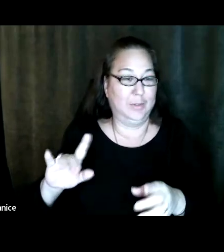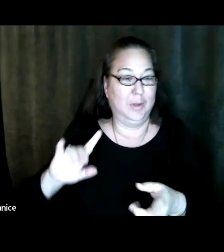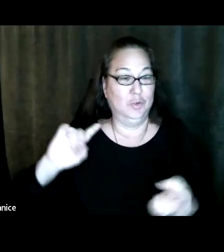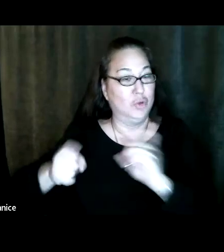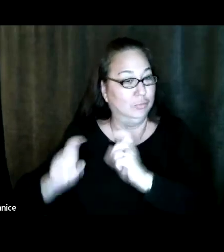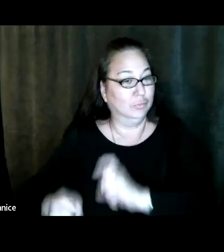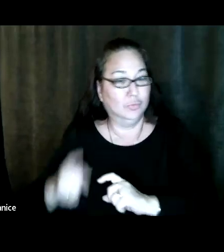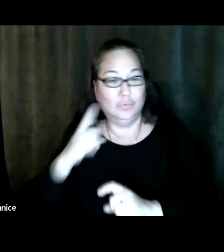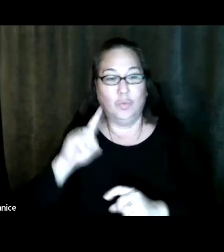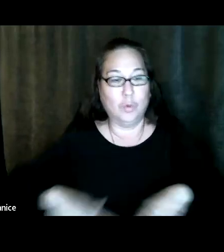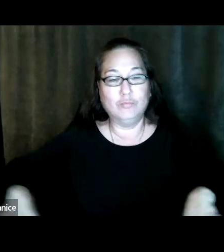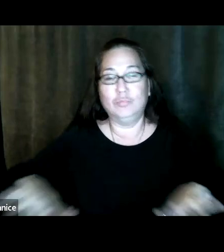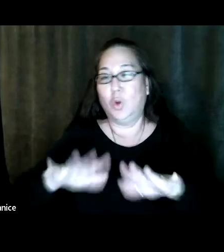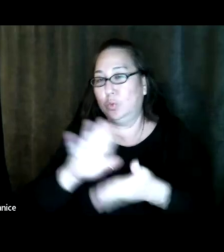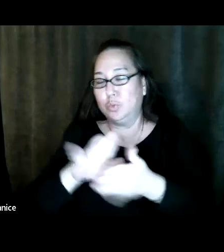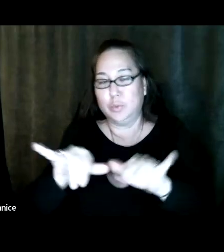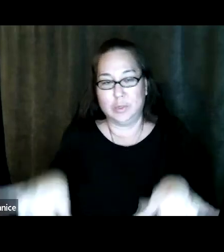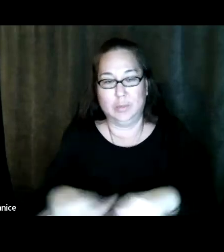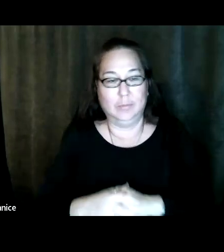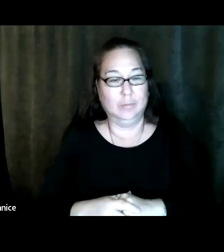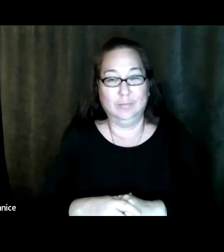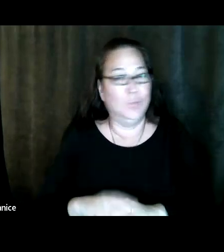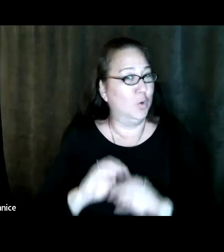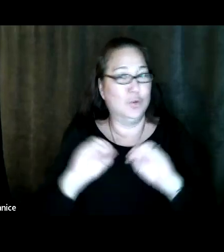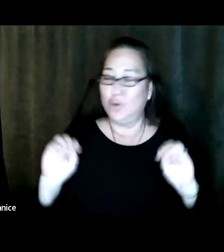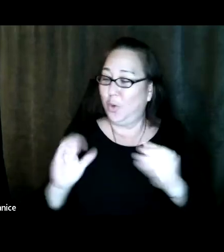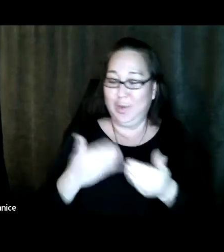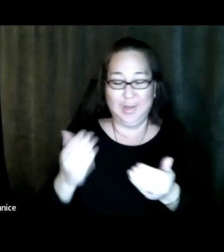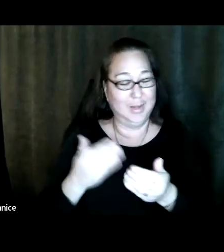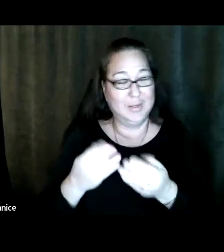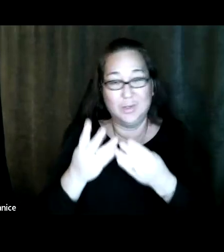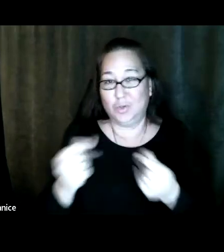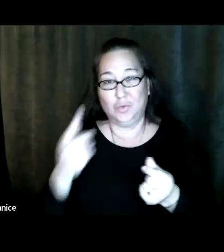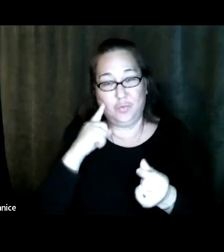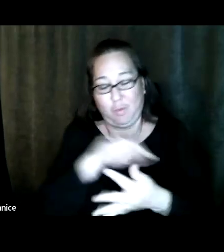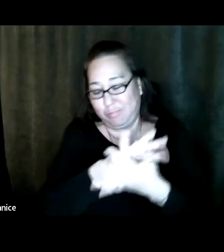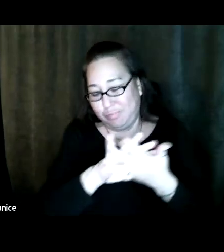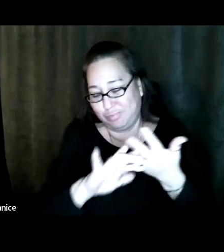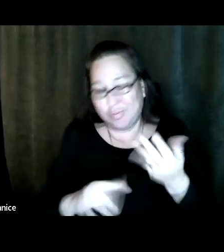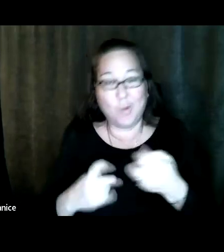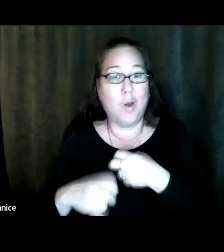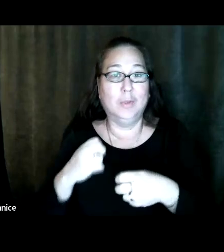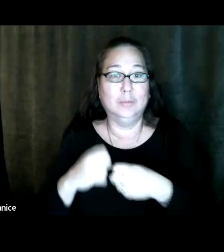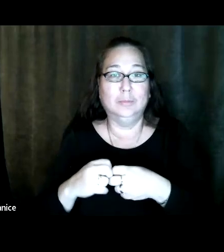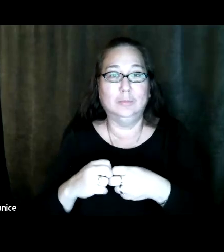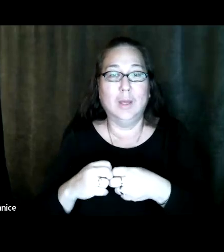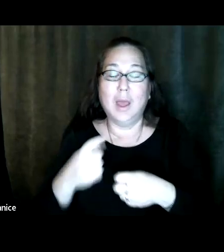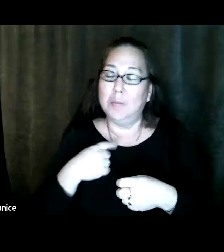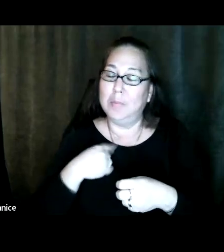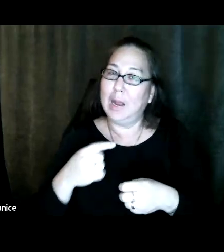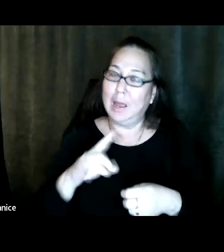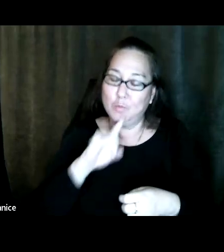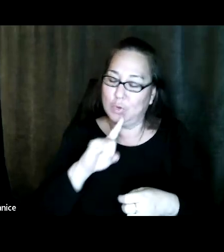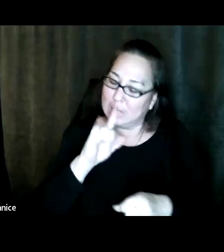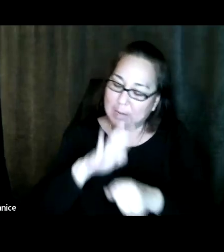years. There are no easy solutions to any of these problems, but I'm committed to leading a budget process on the Council